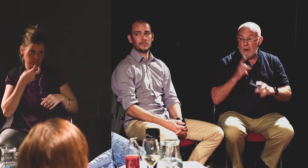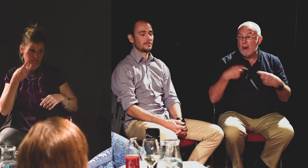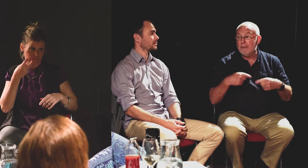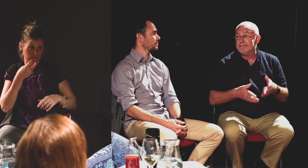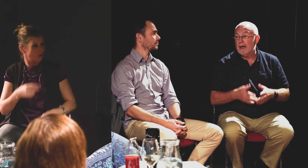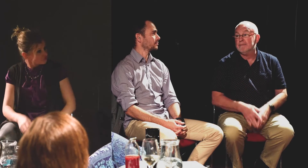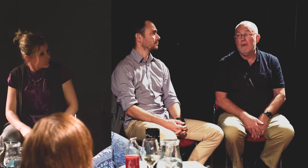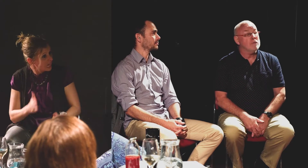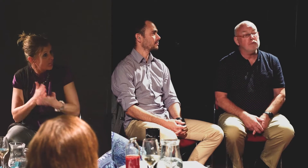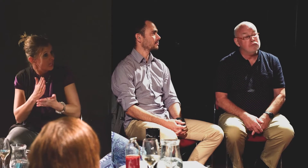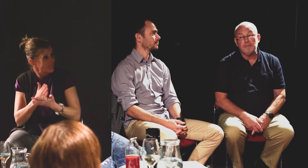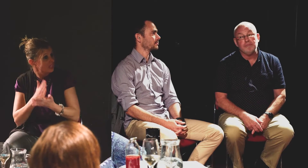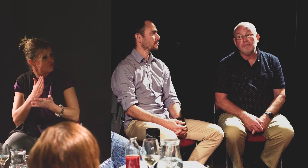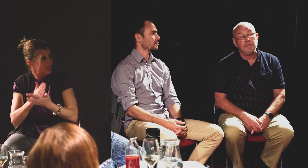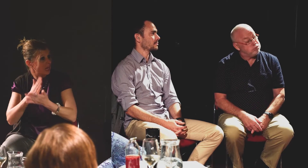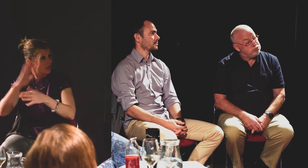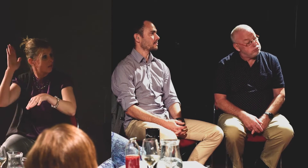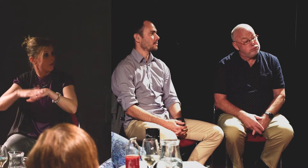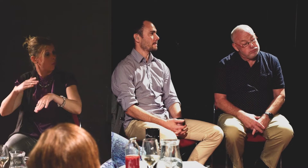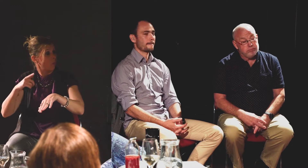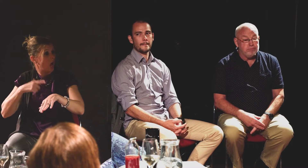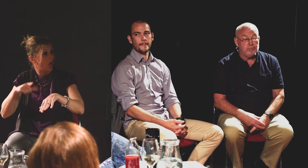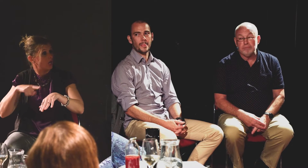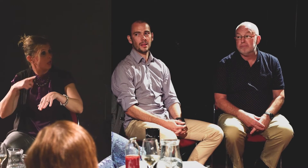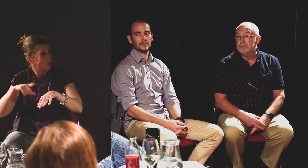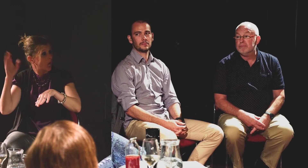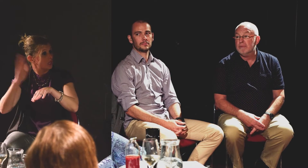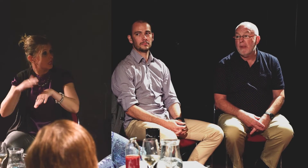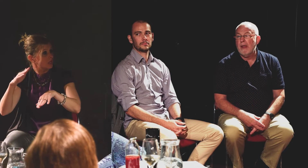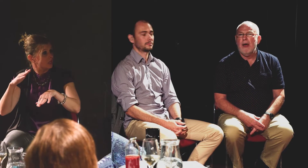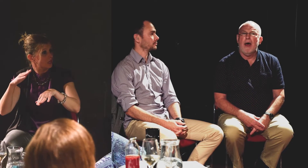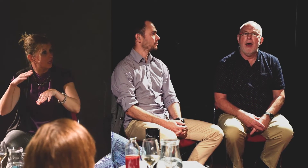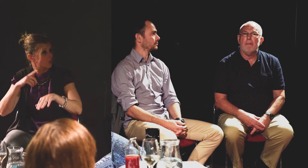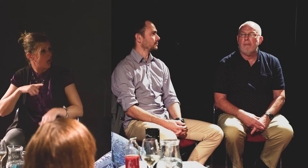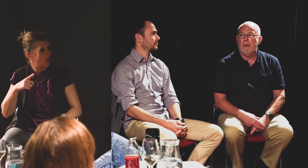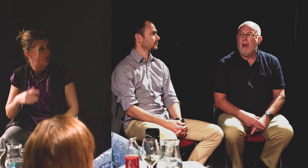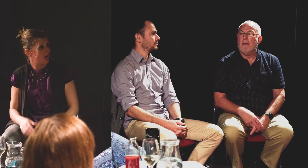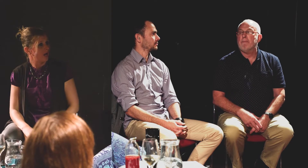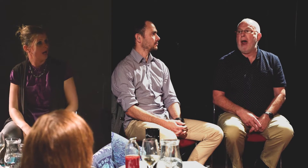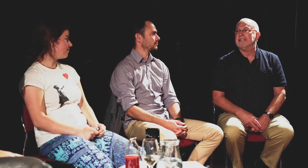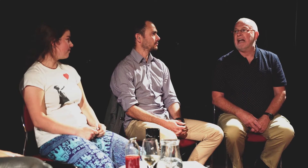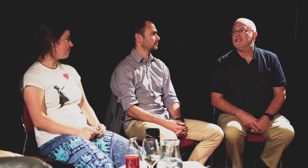life? And we weren't allowed to sign. We were punished if we were signing. Why did you get slapped on the wrist for?